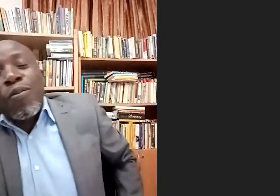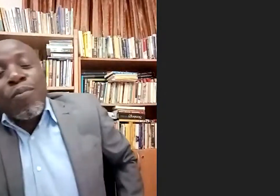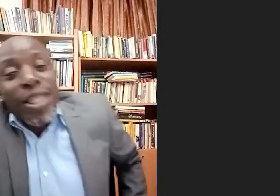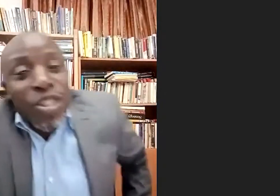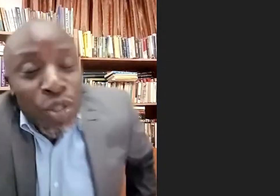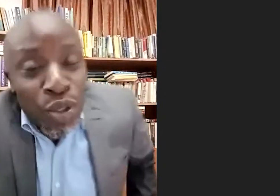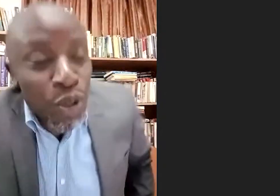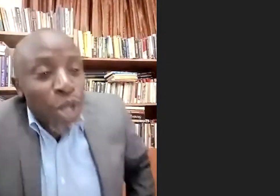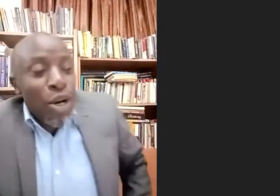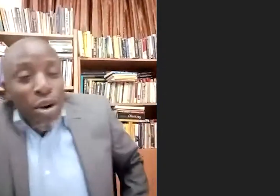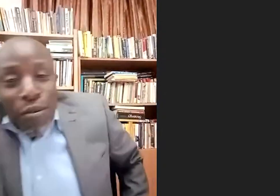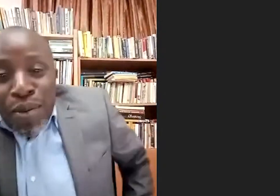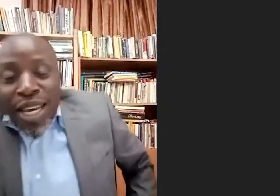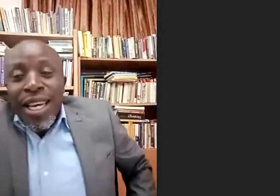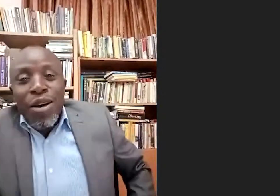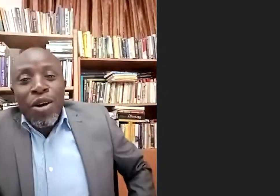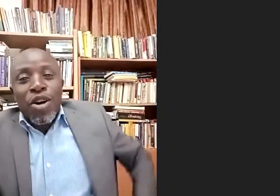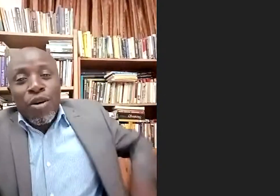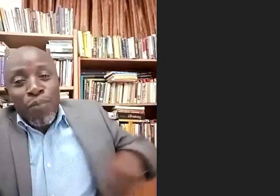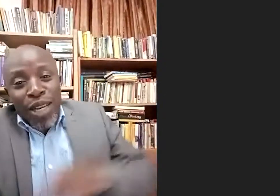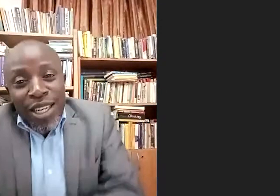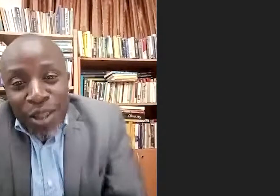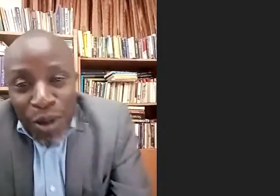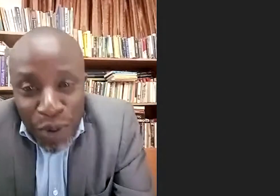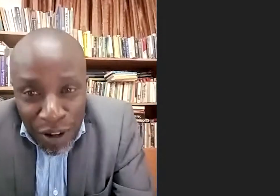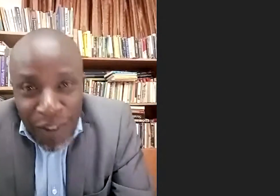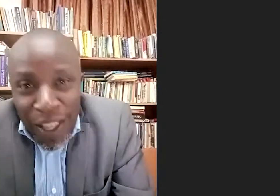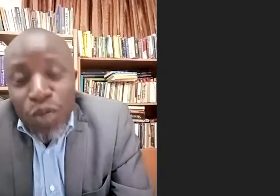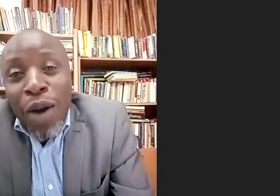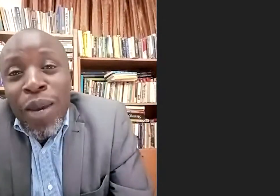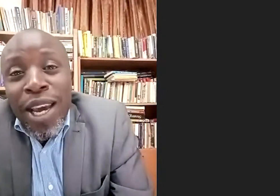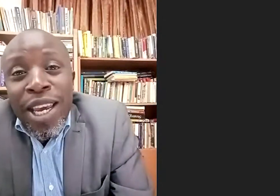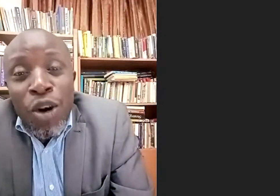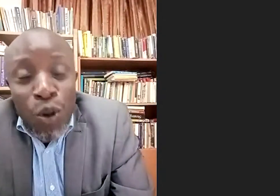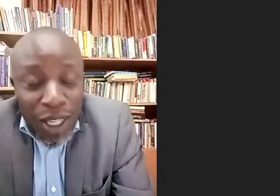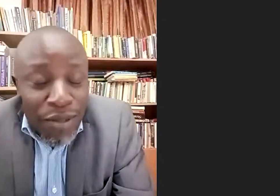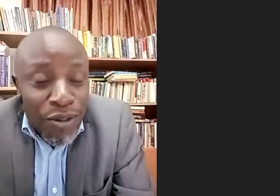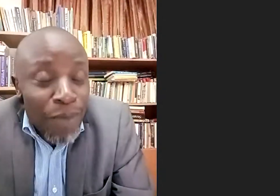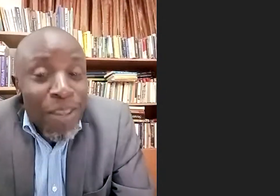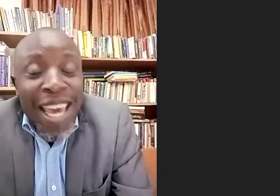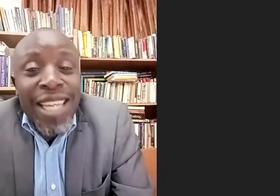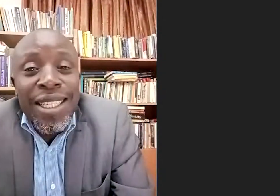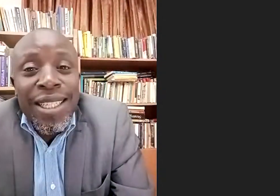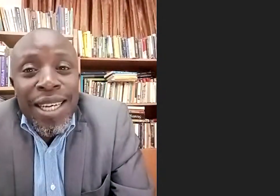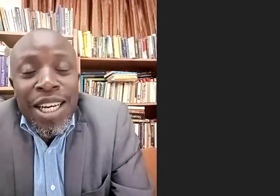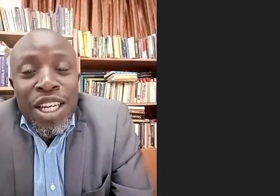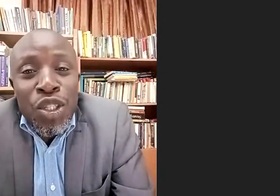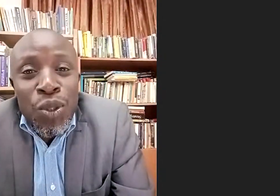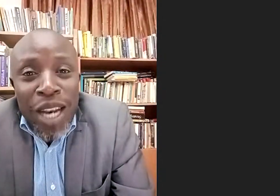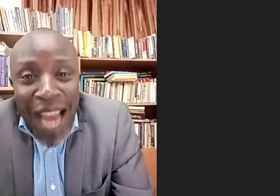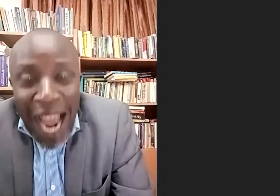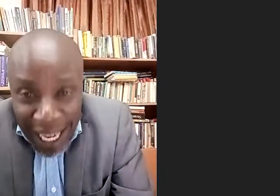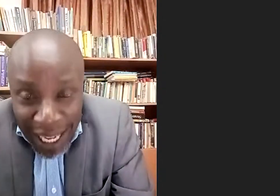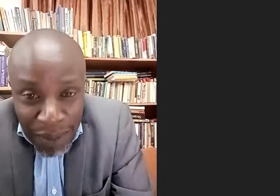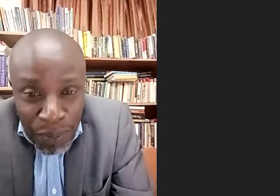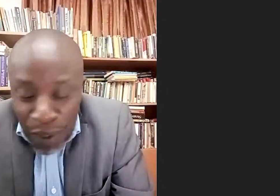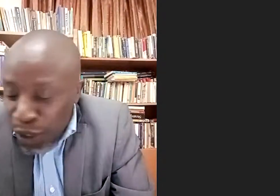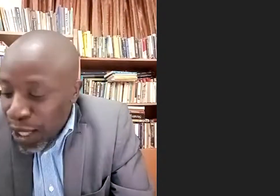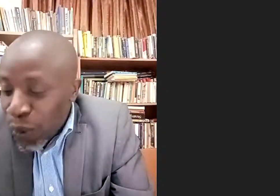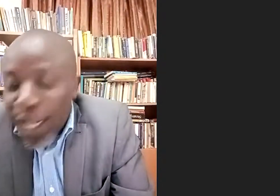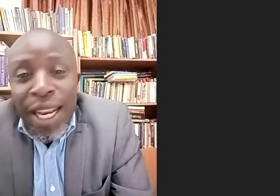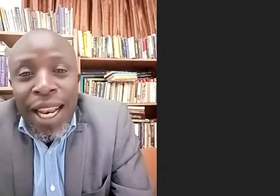professional development to be completely profound. That is why we are here always from 8 to